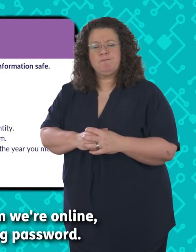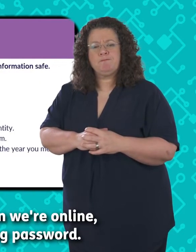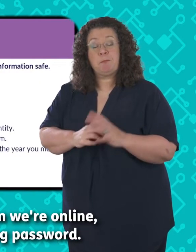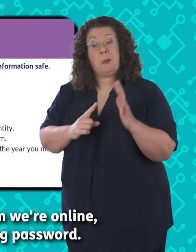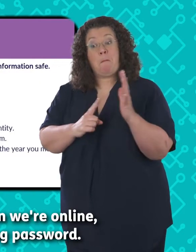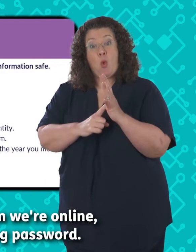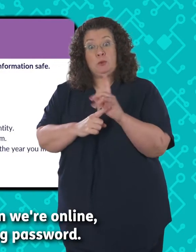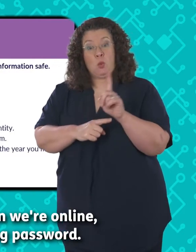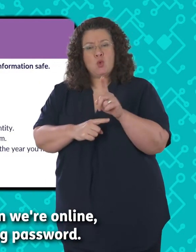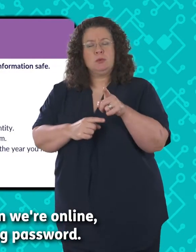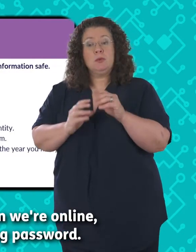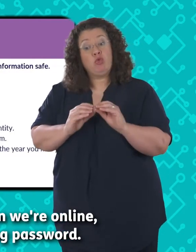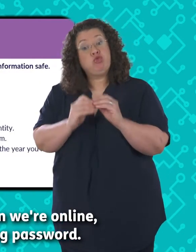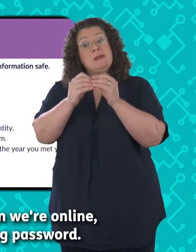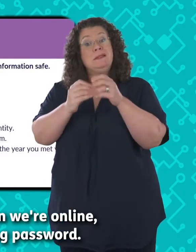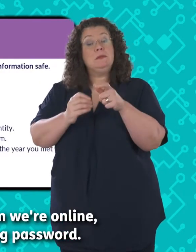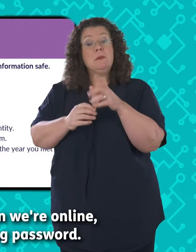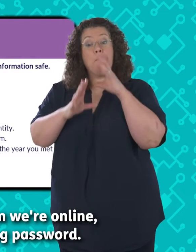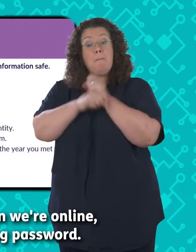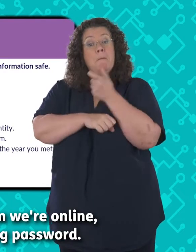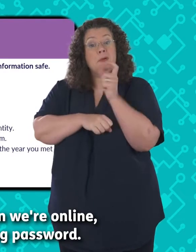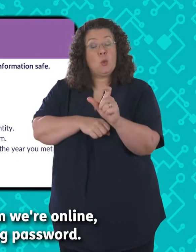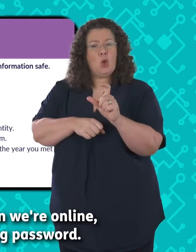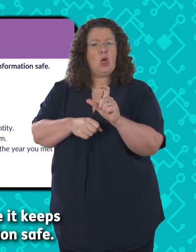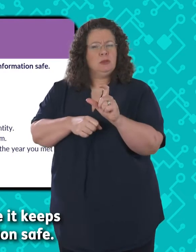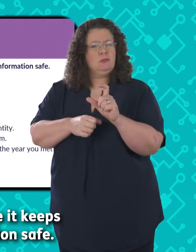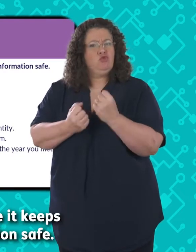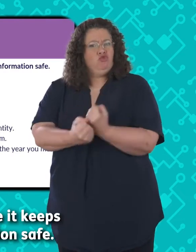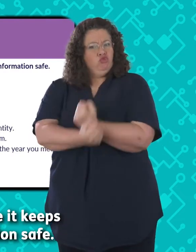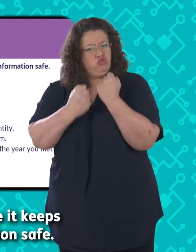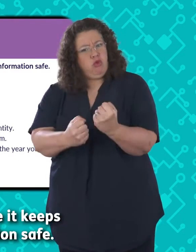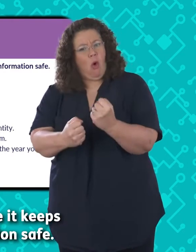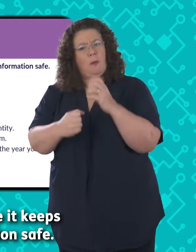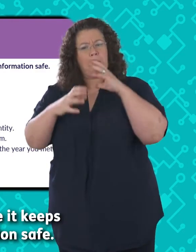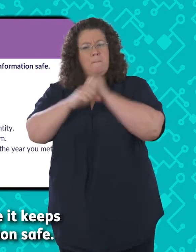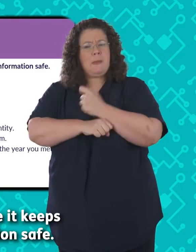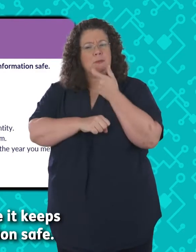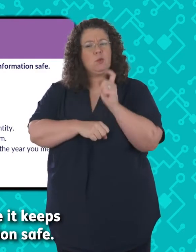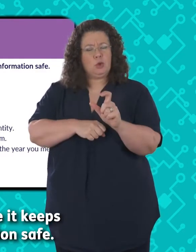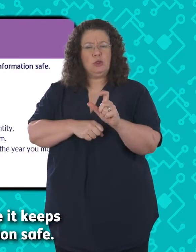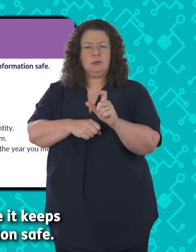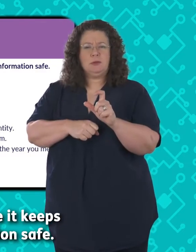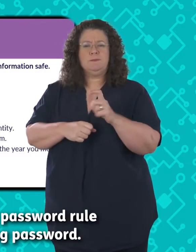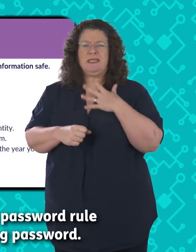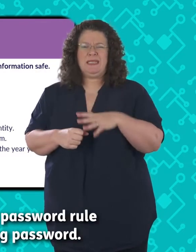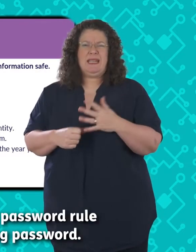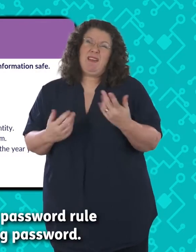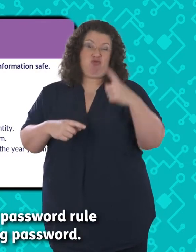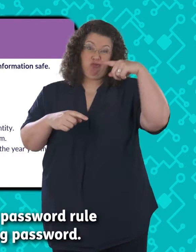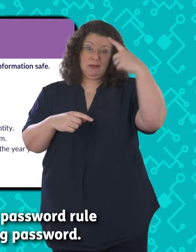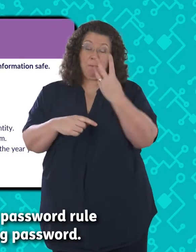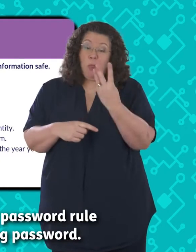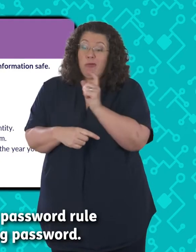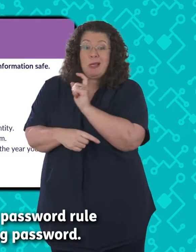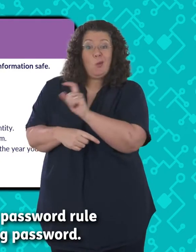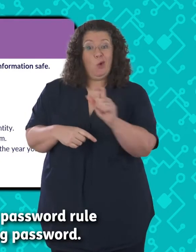It's important when we're online to create a strong password. That's because it keeps our information safe. Use the